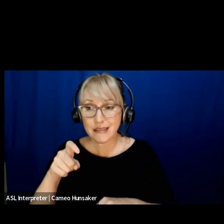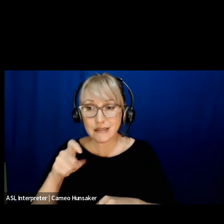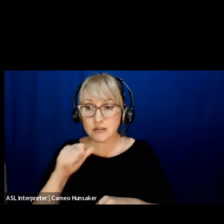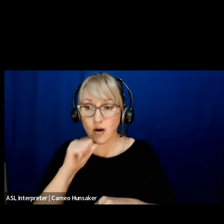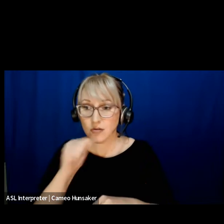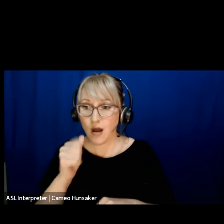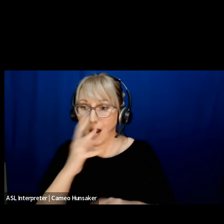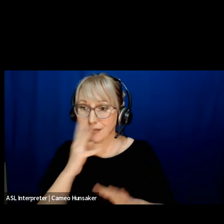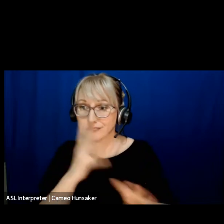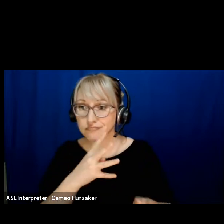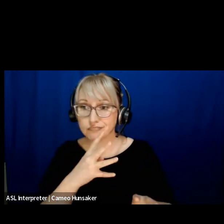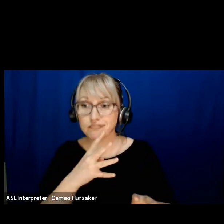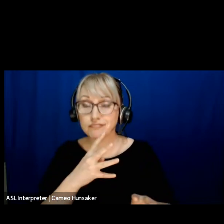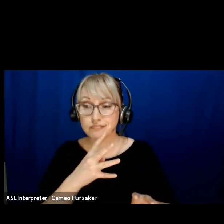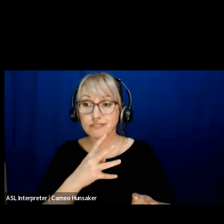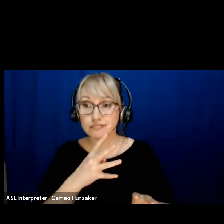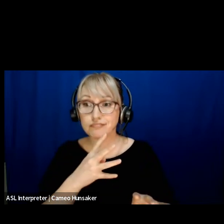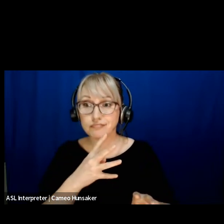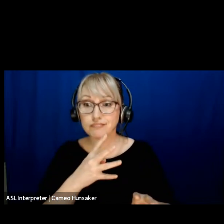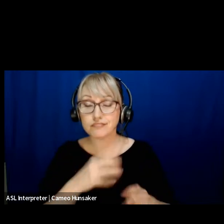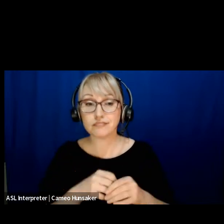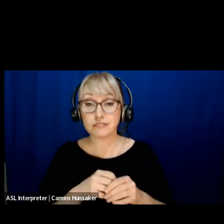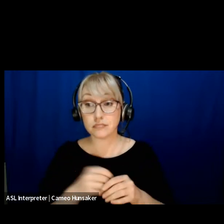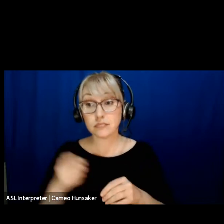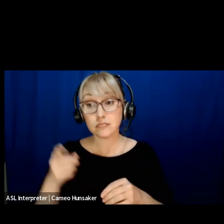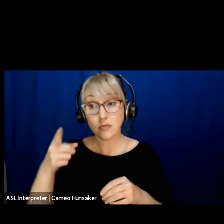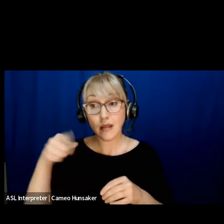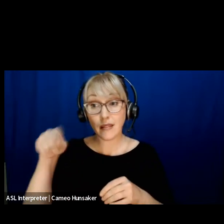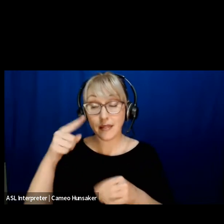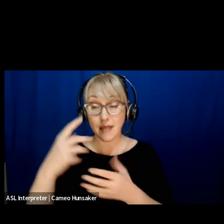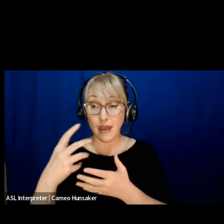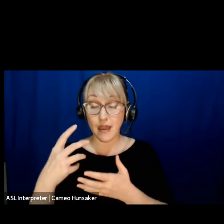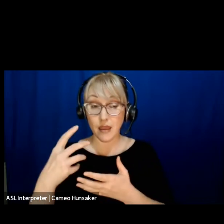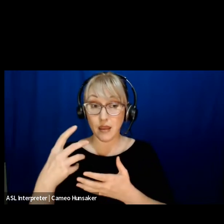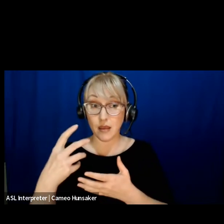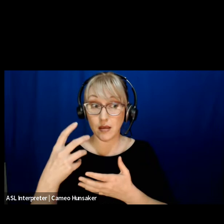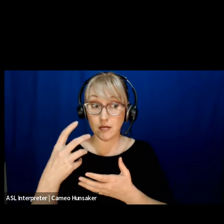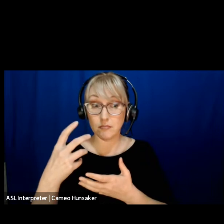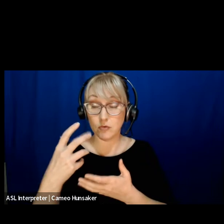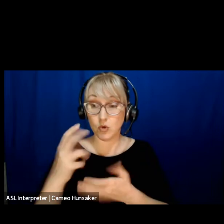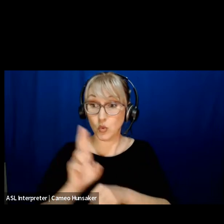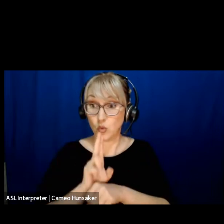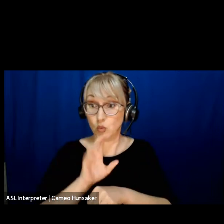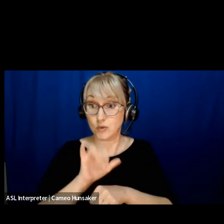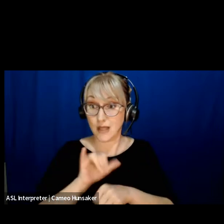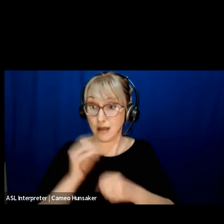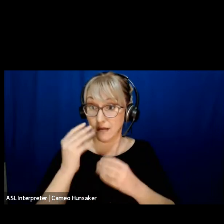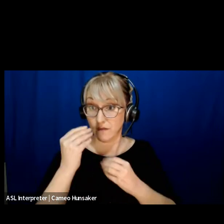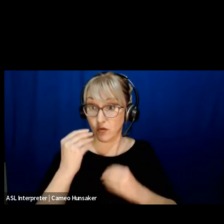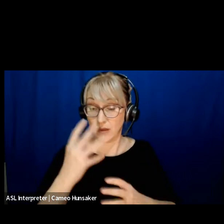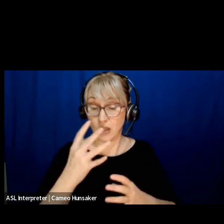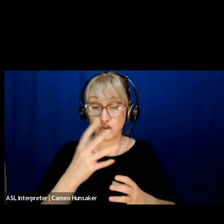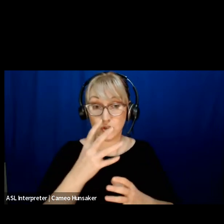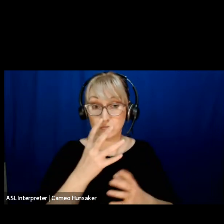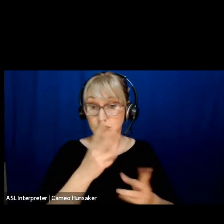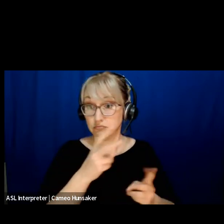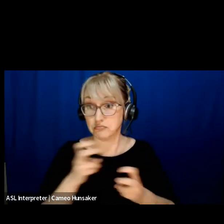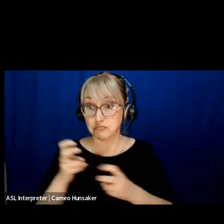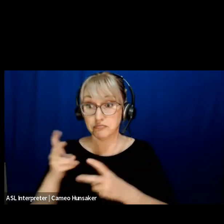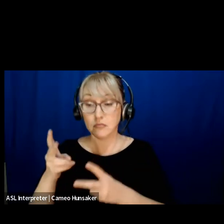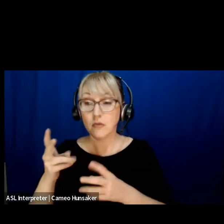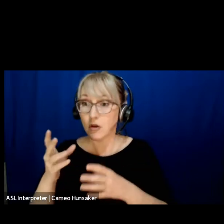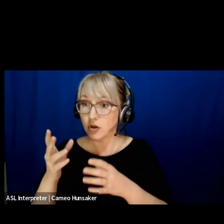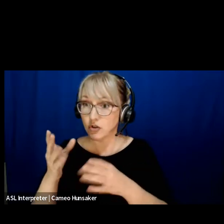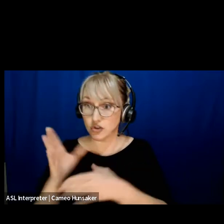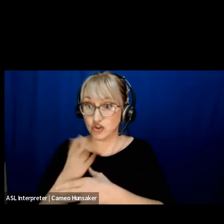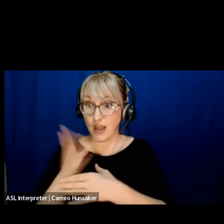And they took this information and it was shared